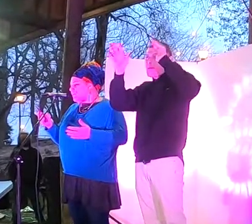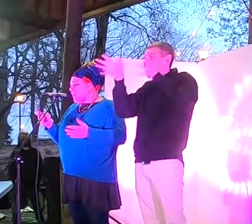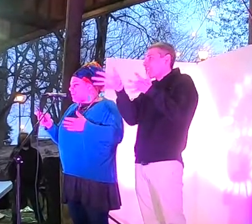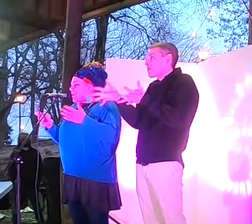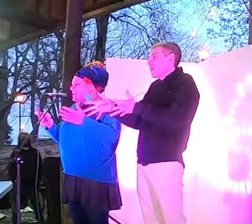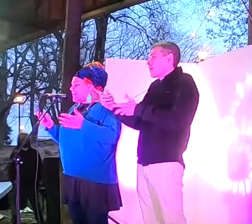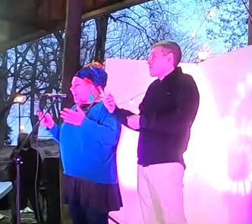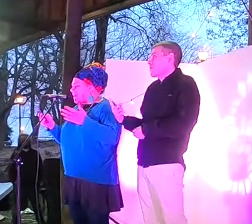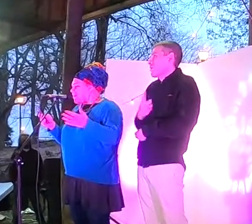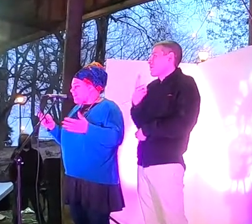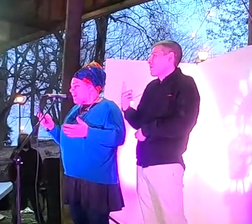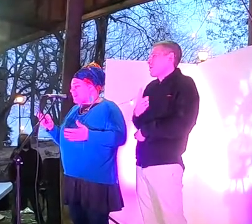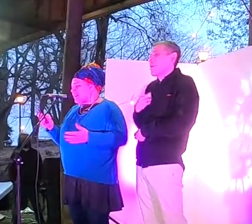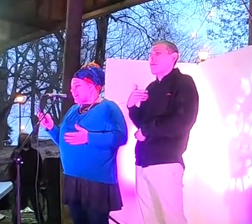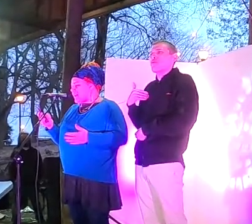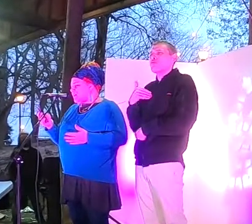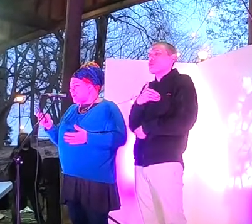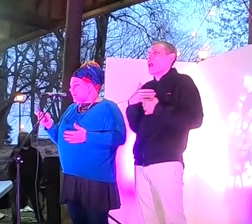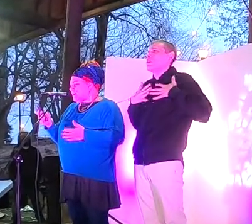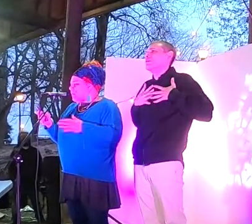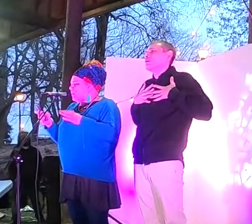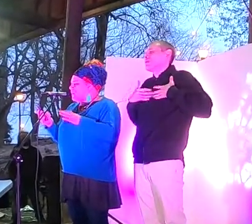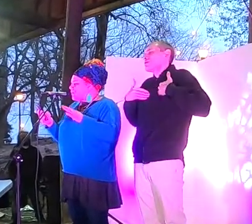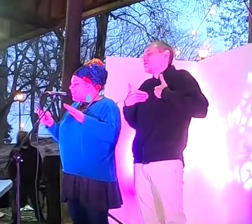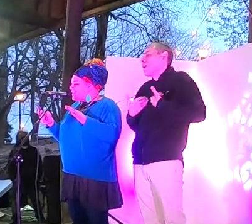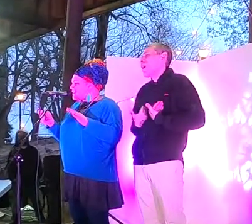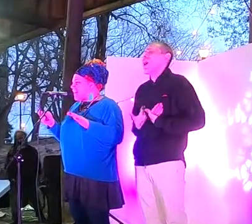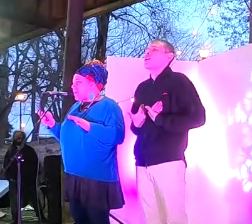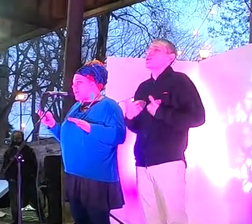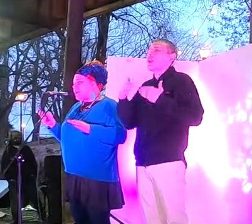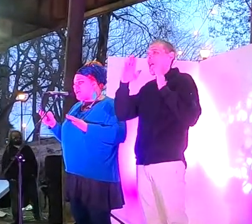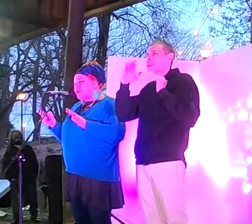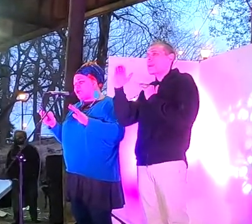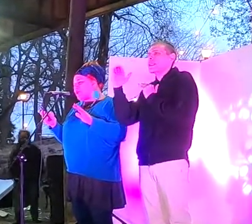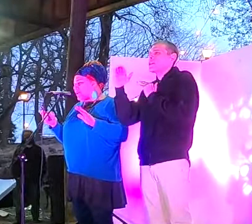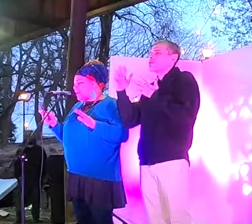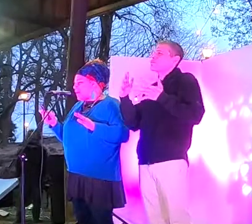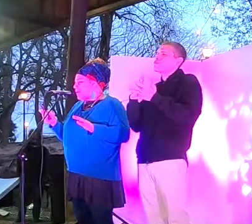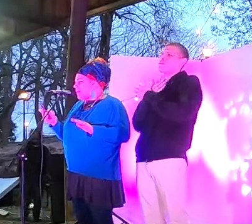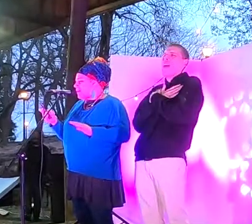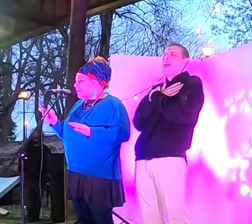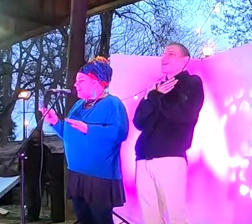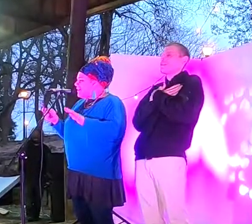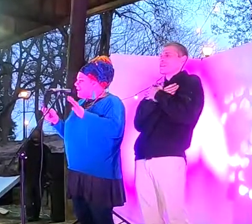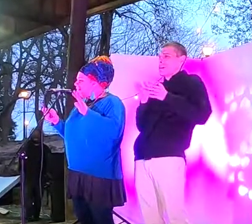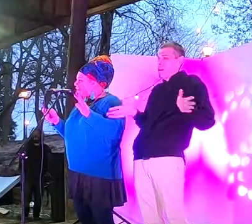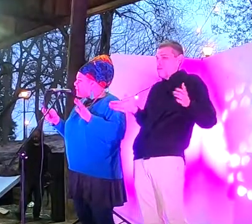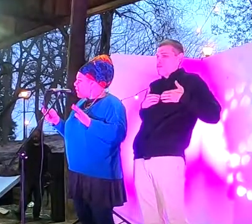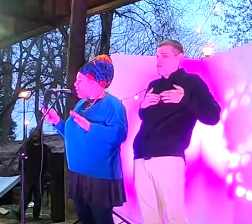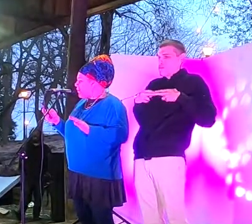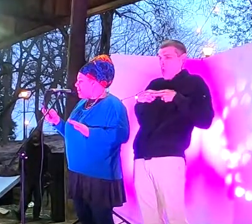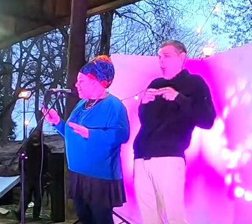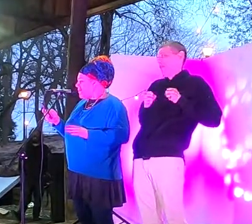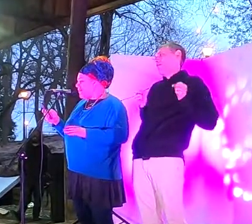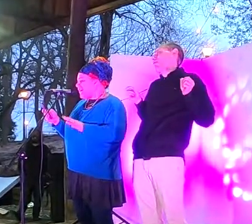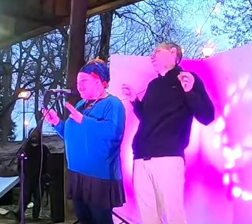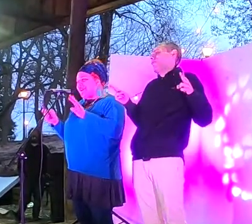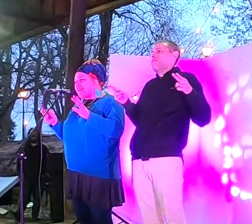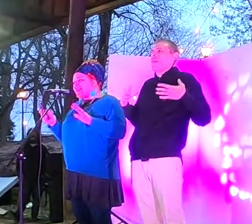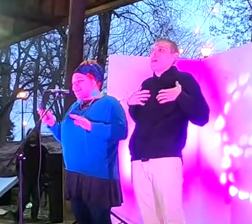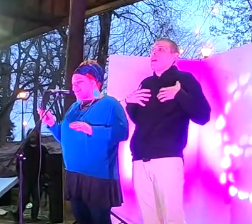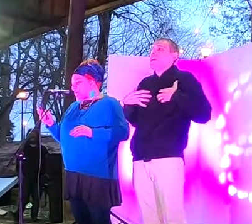own. Breasts tired of expectation, breasts rest now, shirt with no bra, nothing to hold them